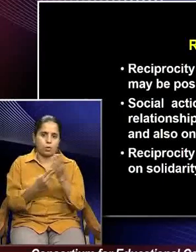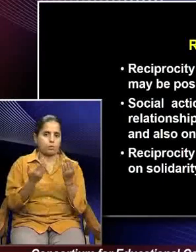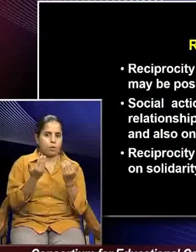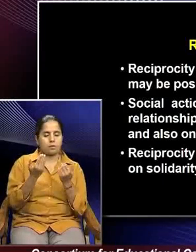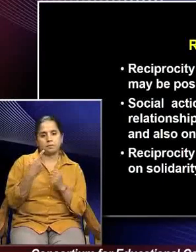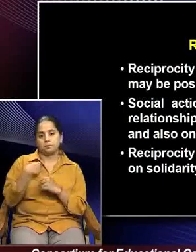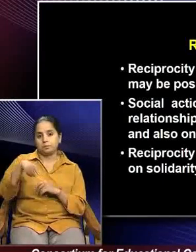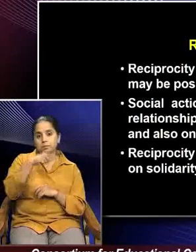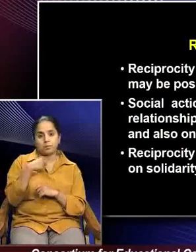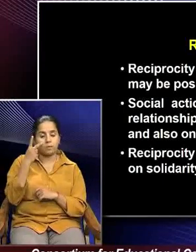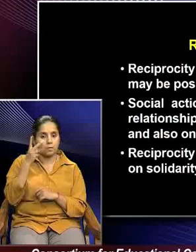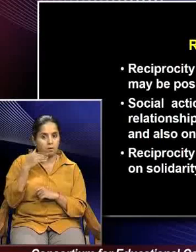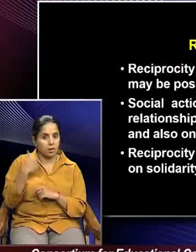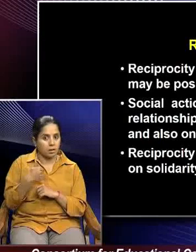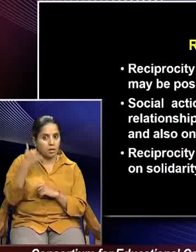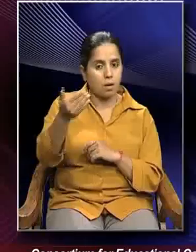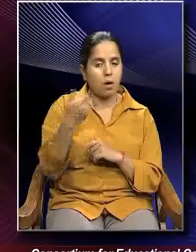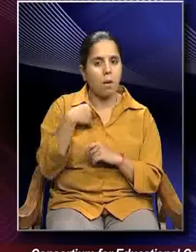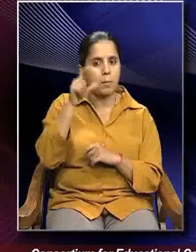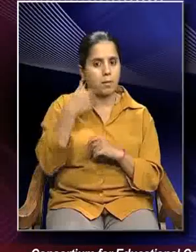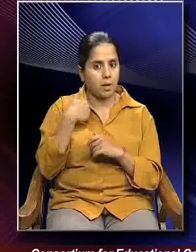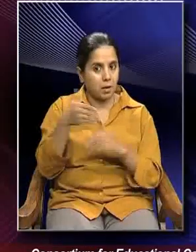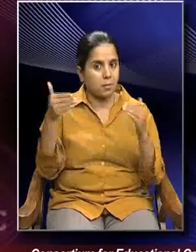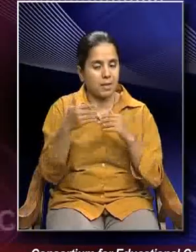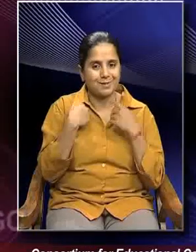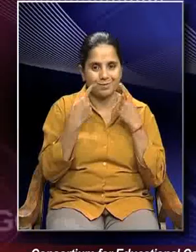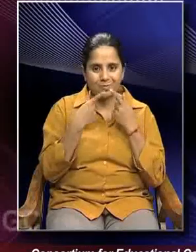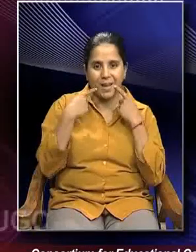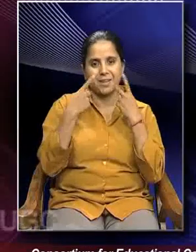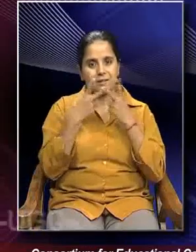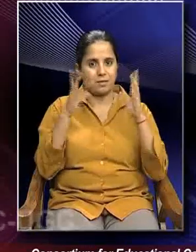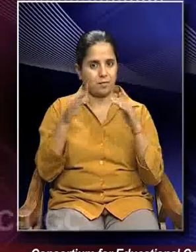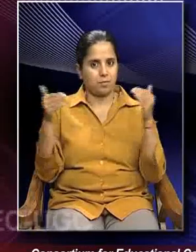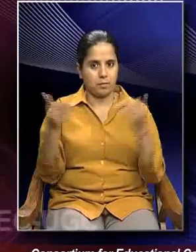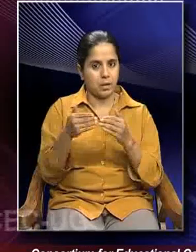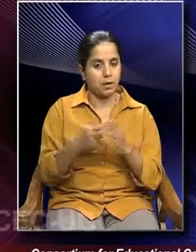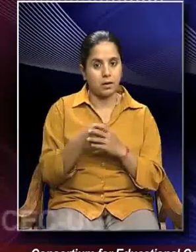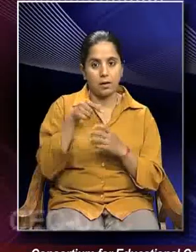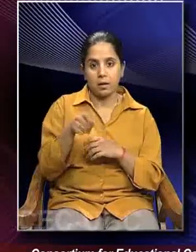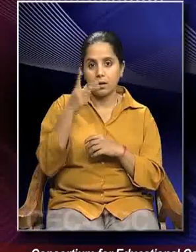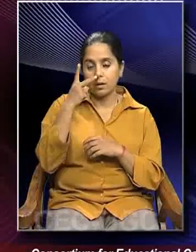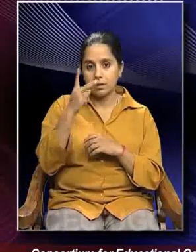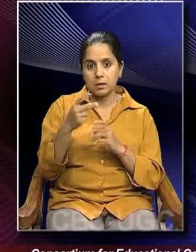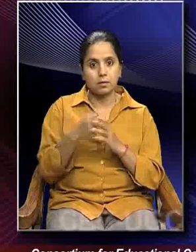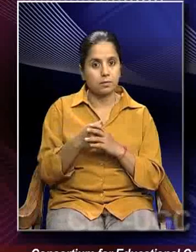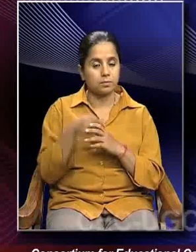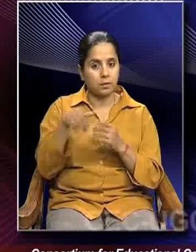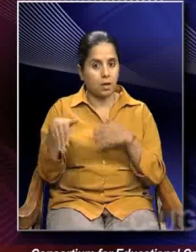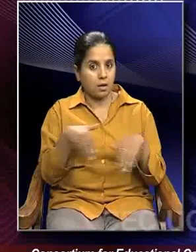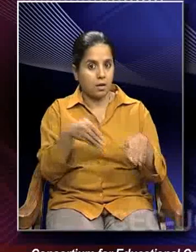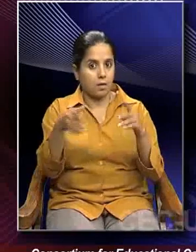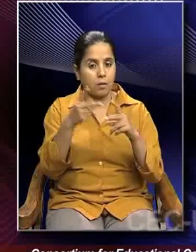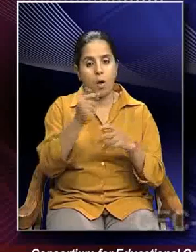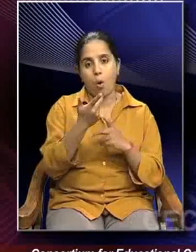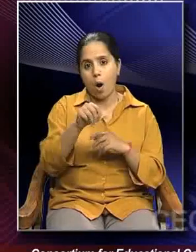that we are going to greet someone with a smile, so the action from the